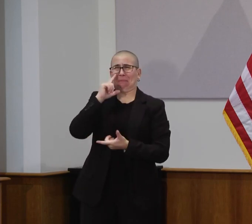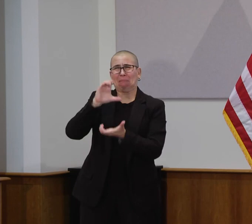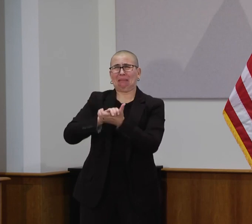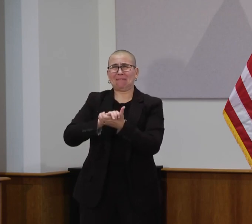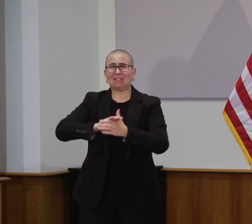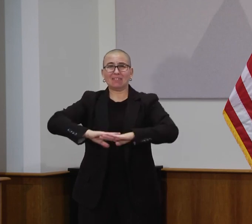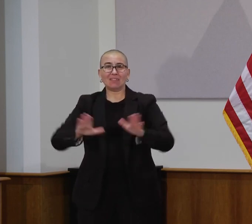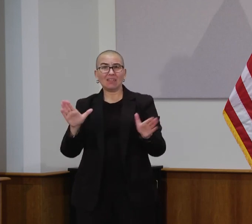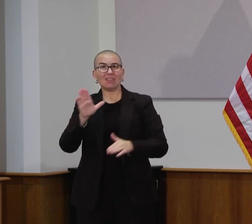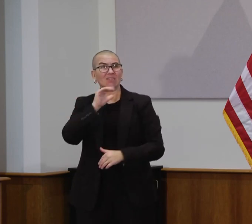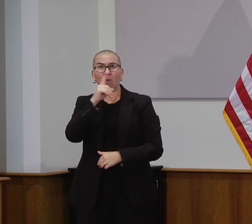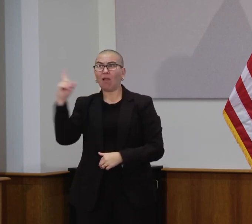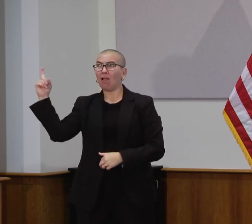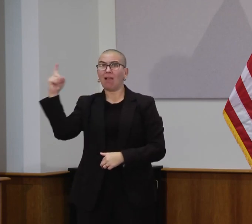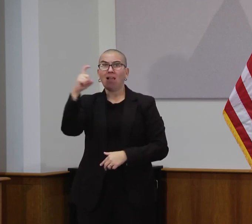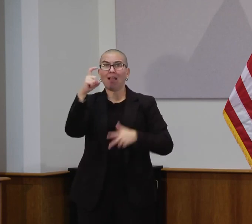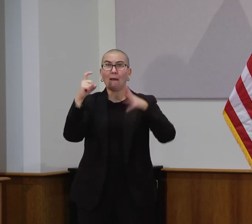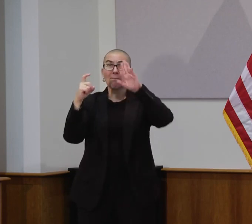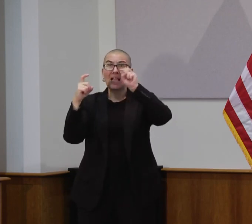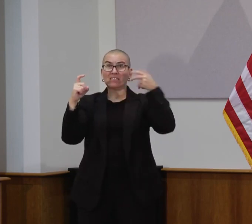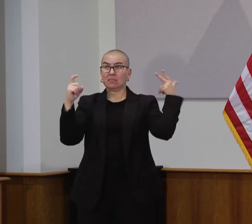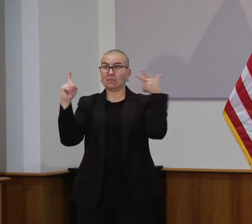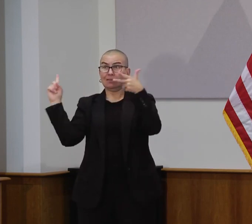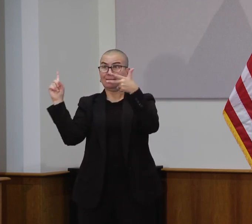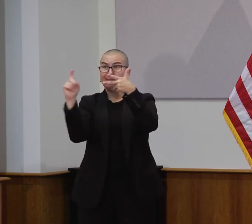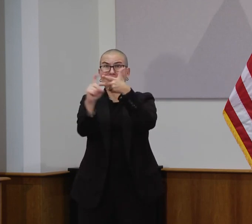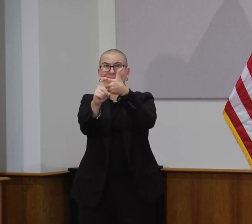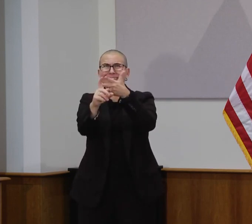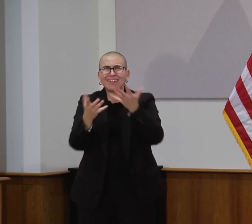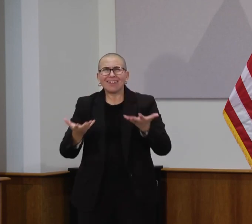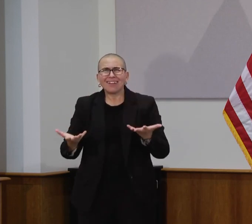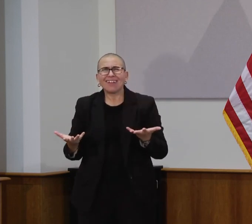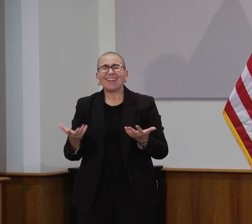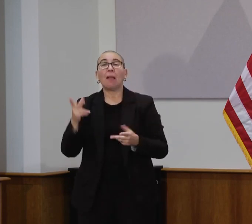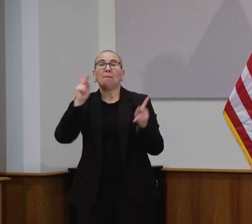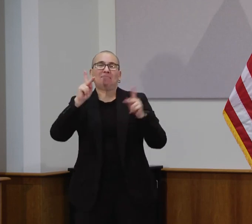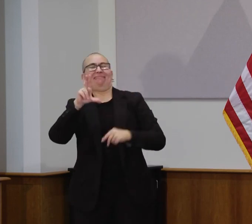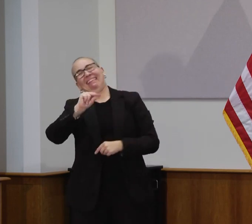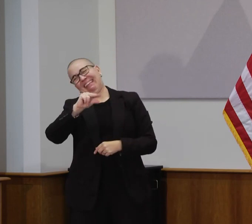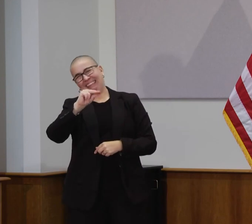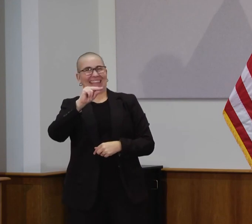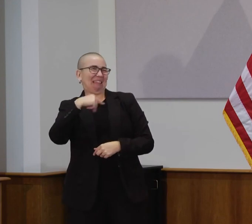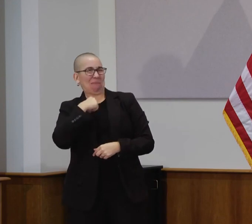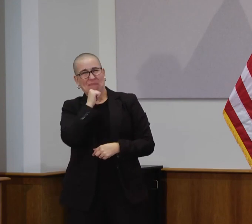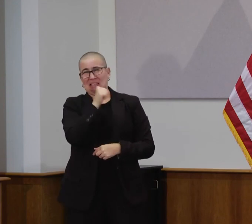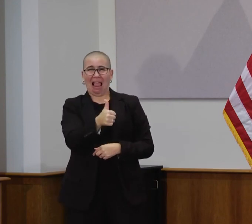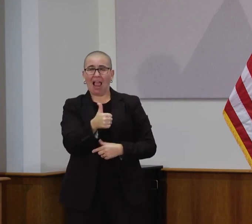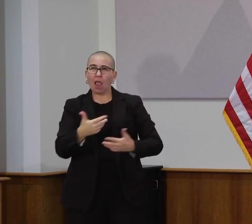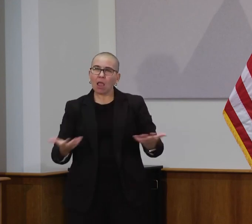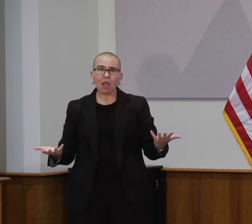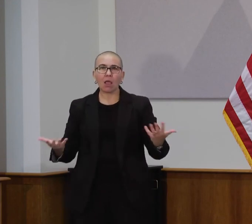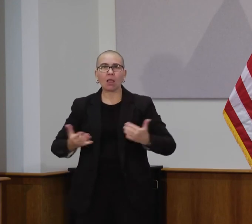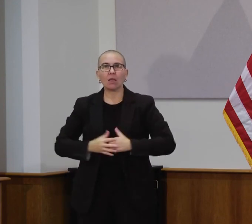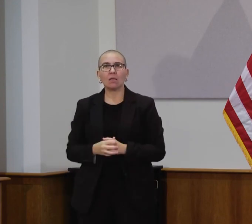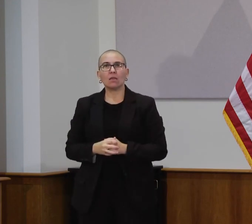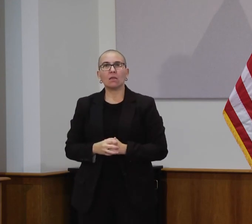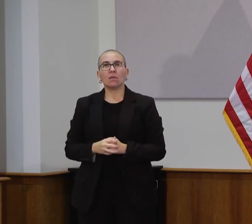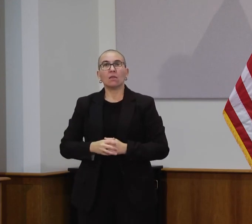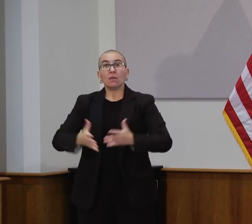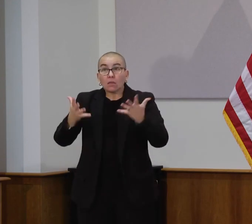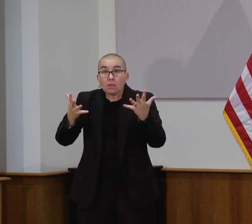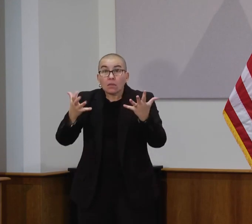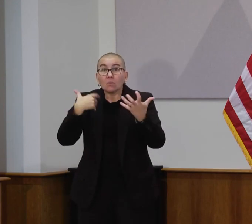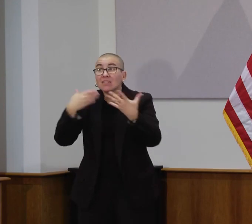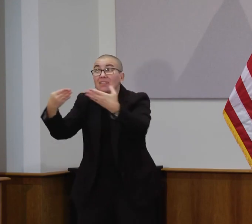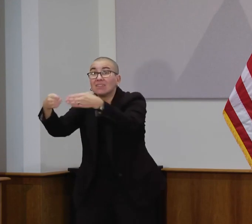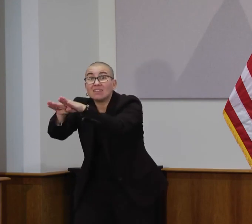think some may question me. Or legitimate questions about, did you make the right decision, Governor, when you close these businesses or when you